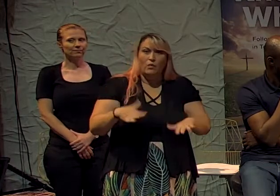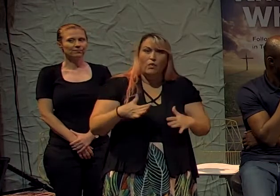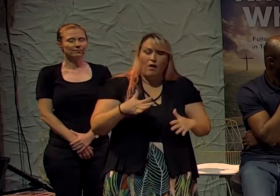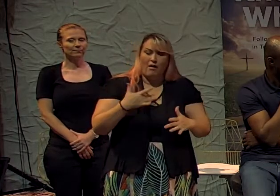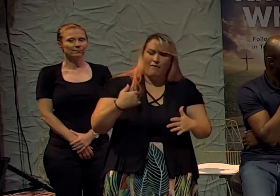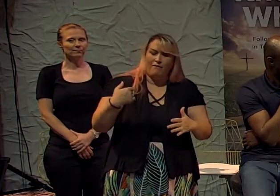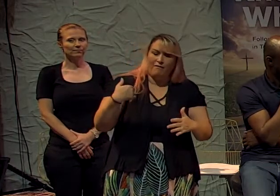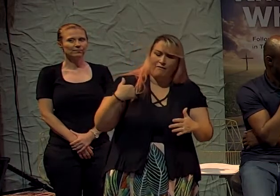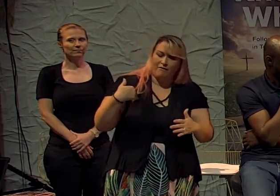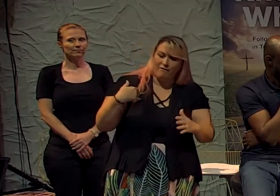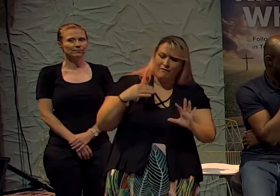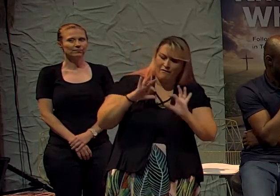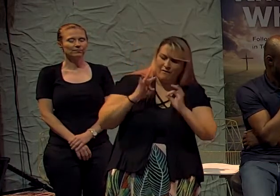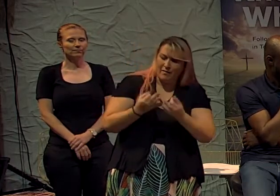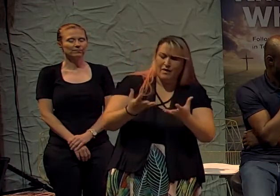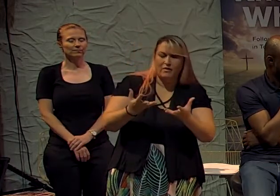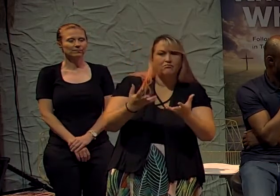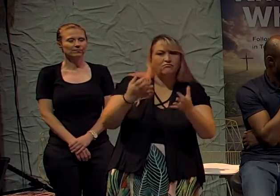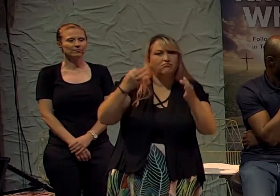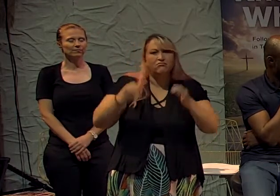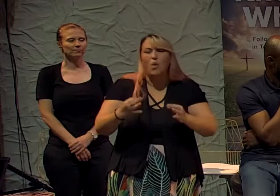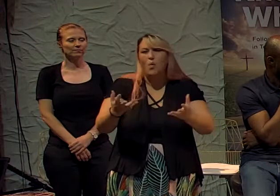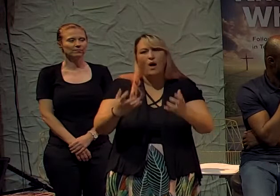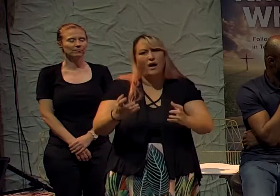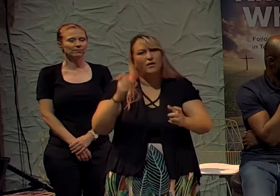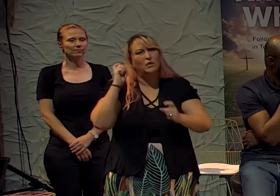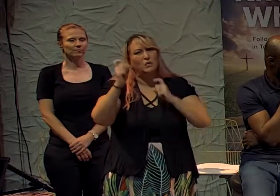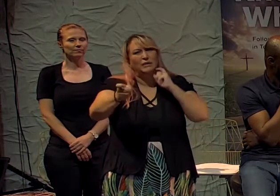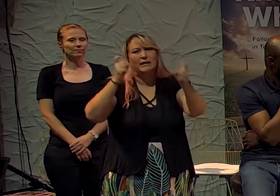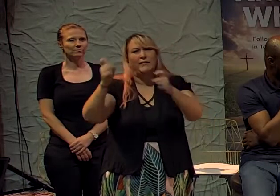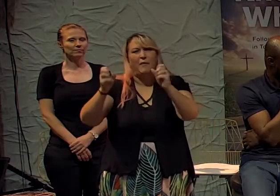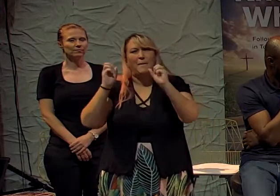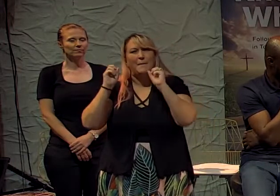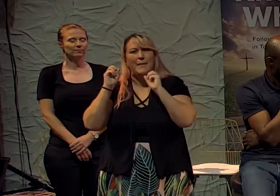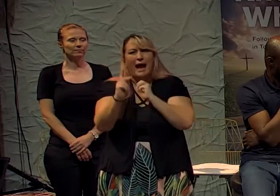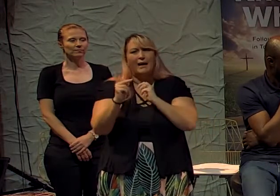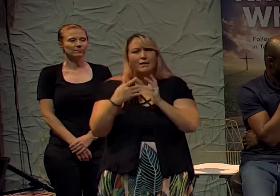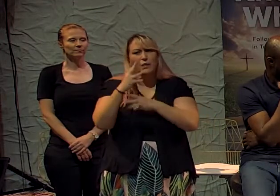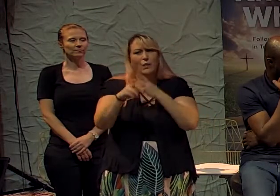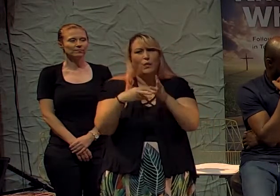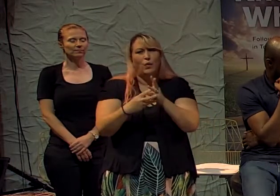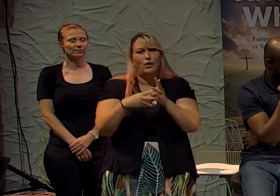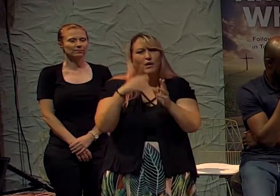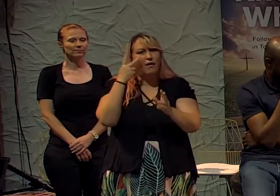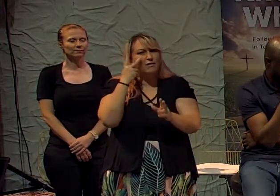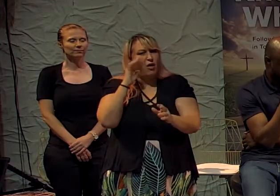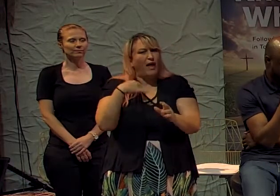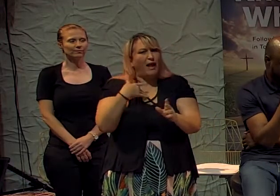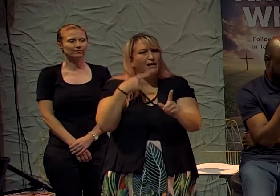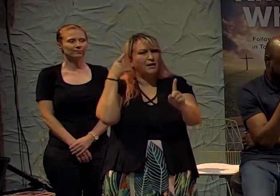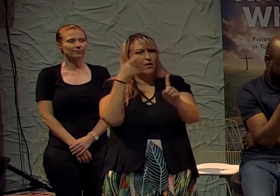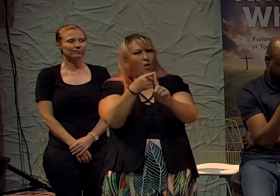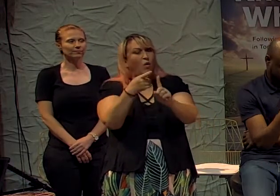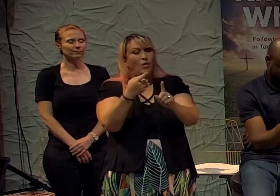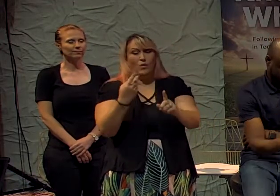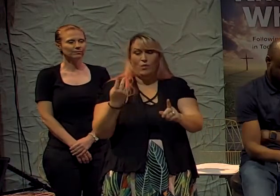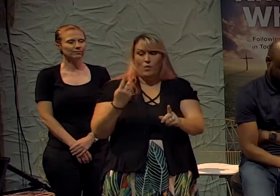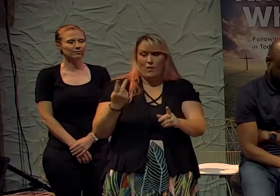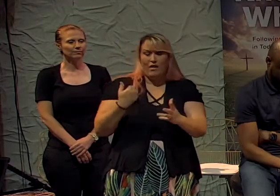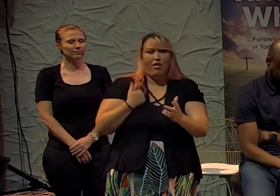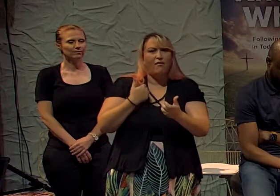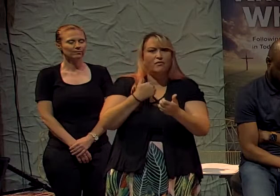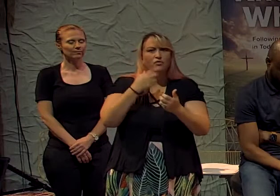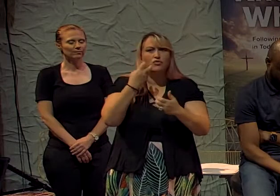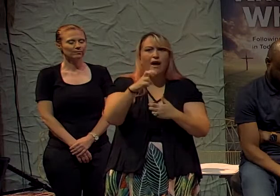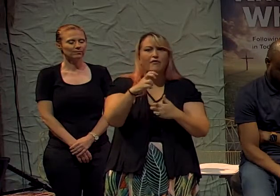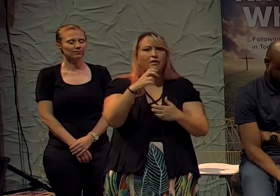back to the world. It was a cool experience, and I saw it as a goal of our family because we love to travel, that our